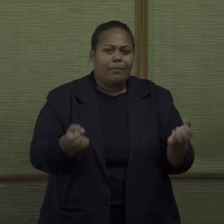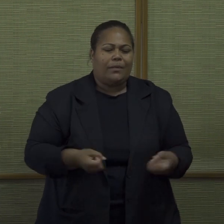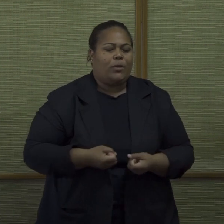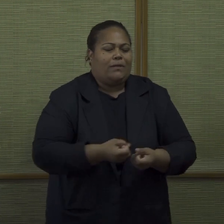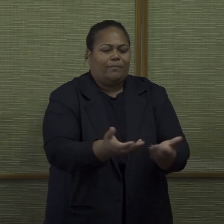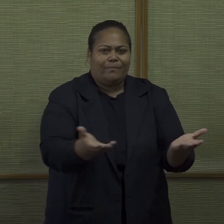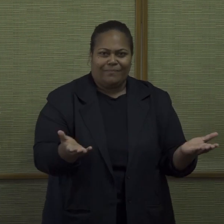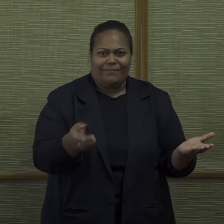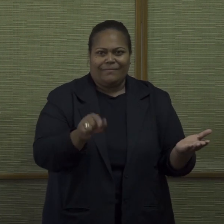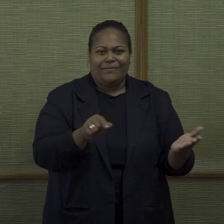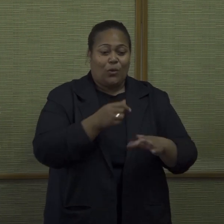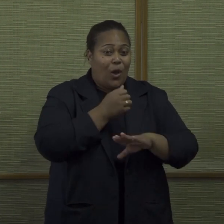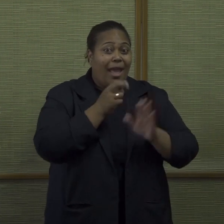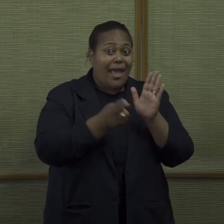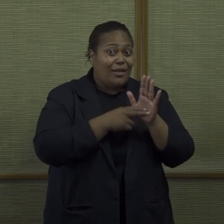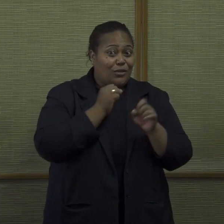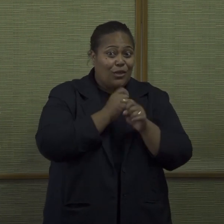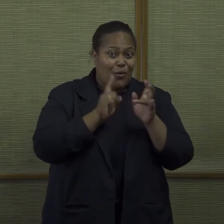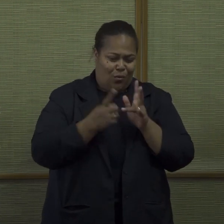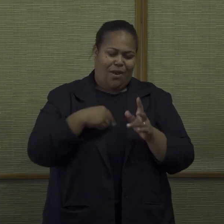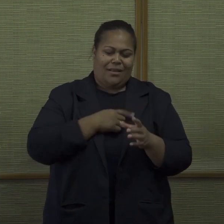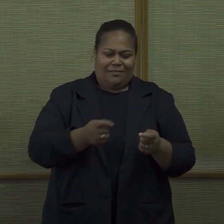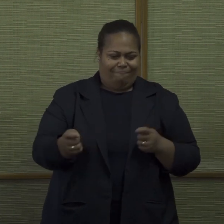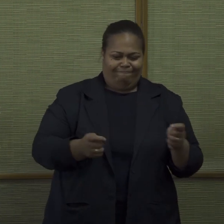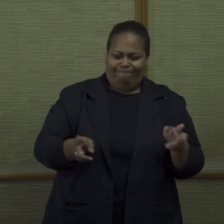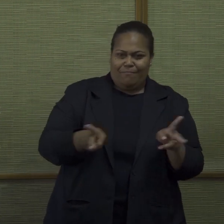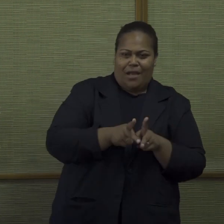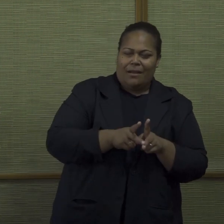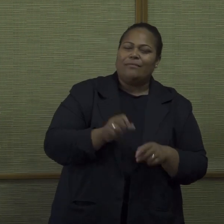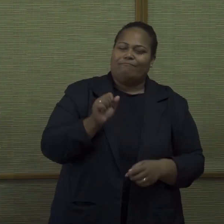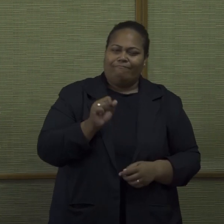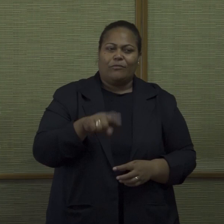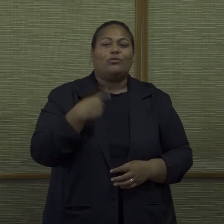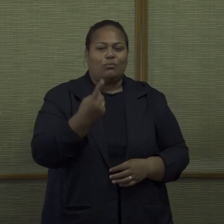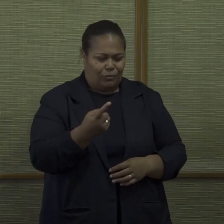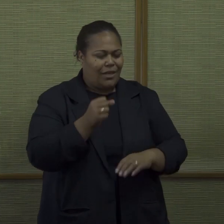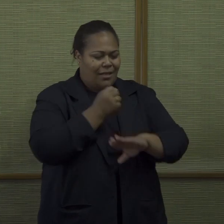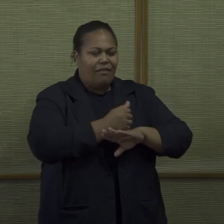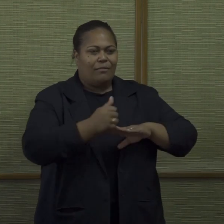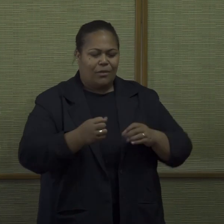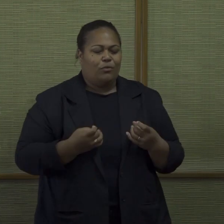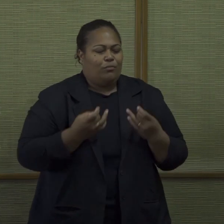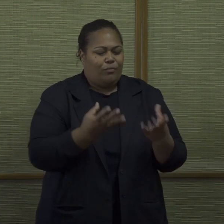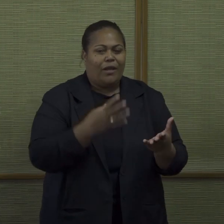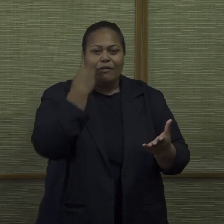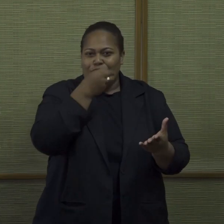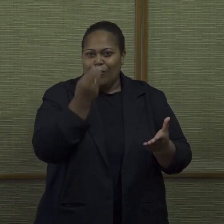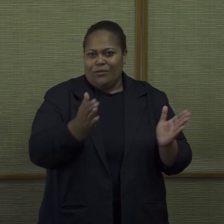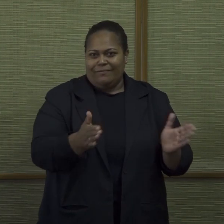for deployment tomorrow. So confirming again, yes, government is providing food ration